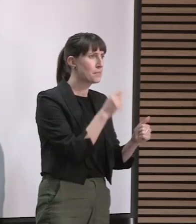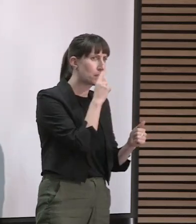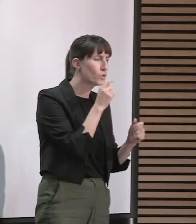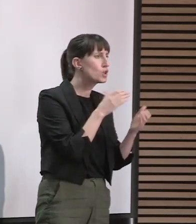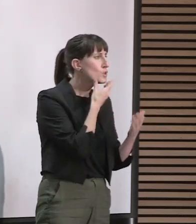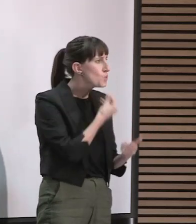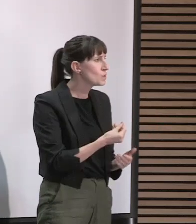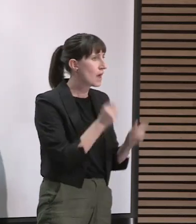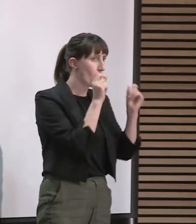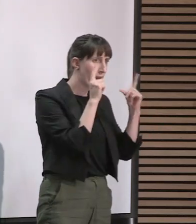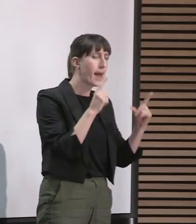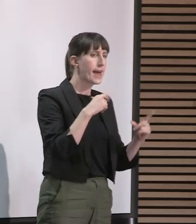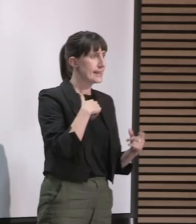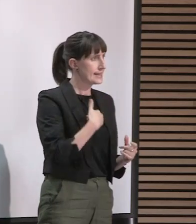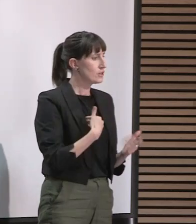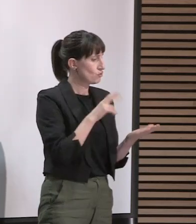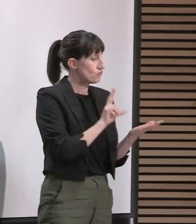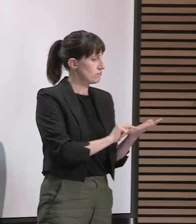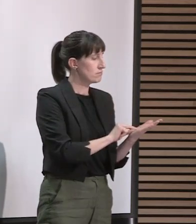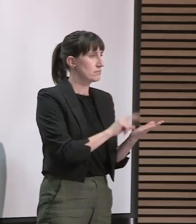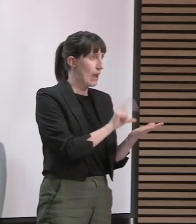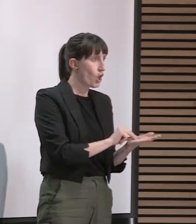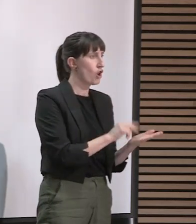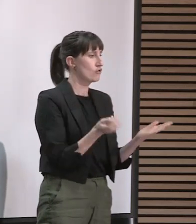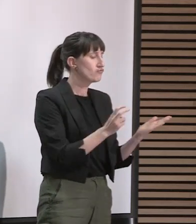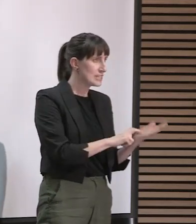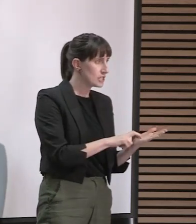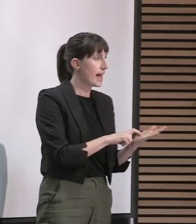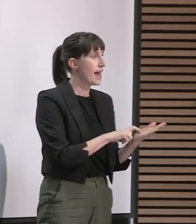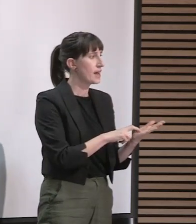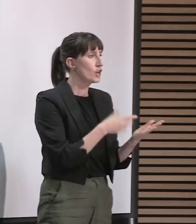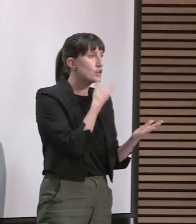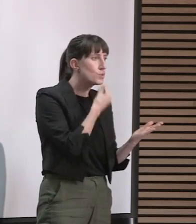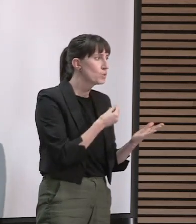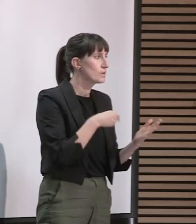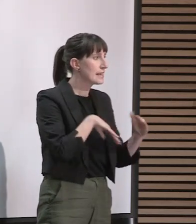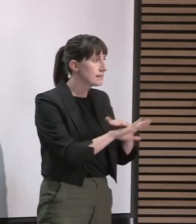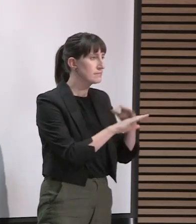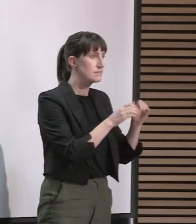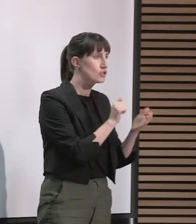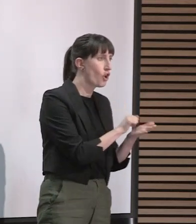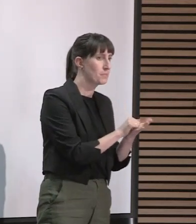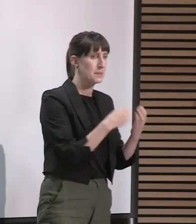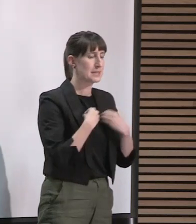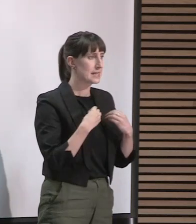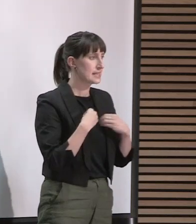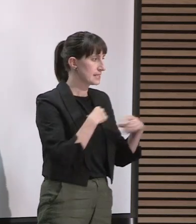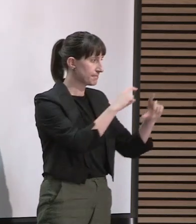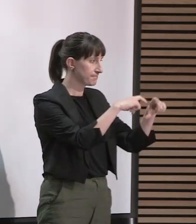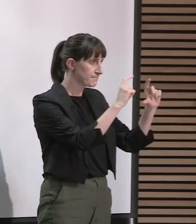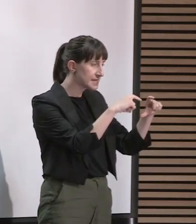of the app, both registering and then using it to keep a track of movements. And to assist that, we've now